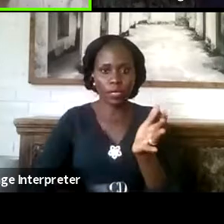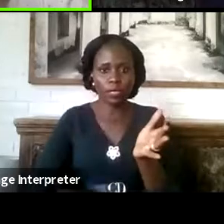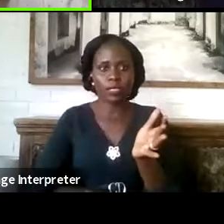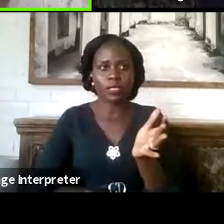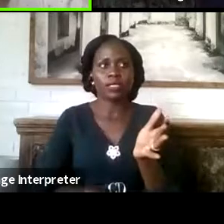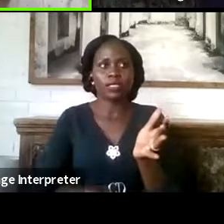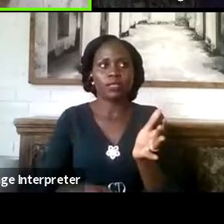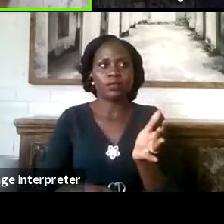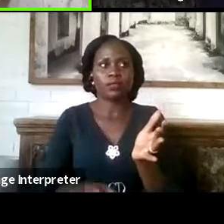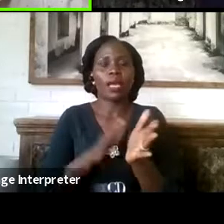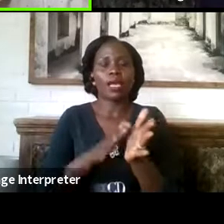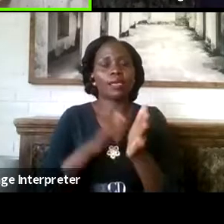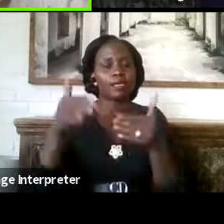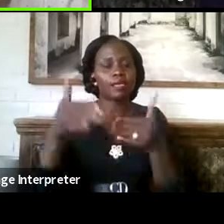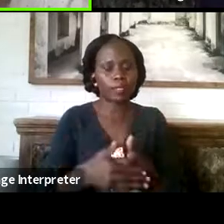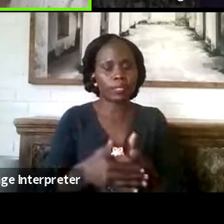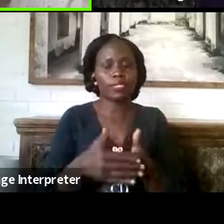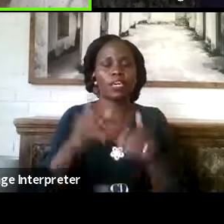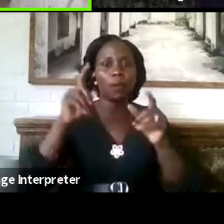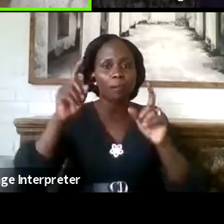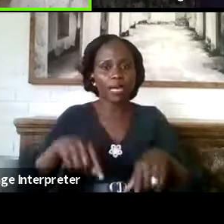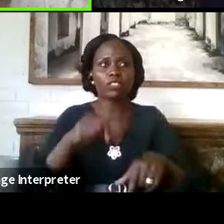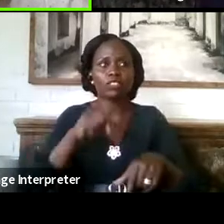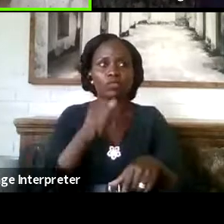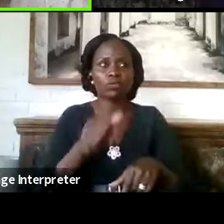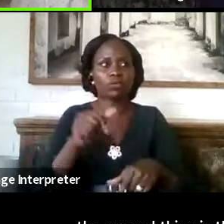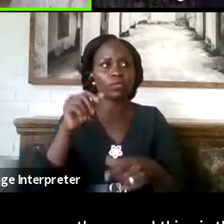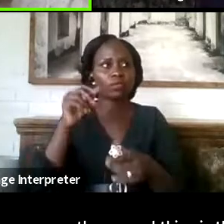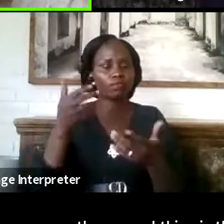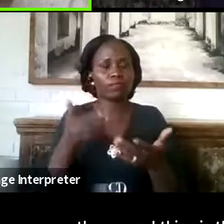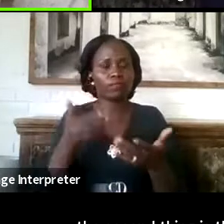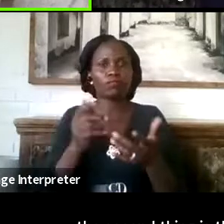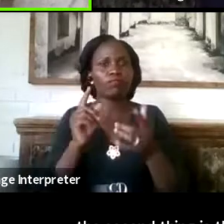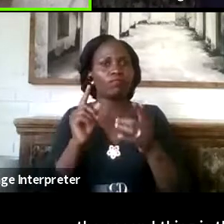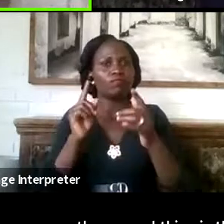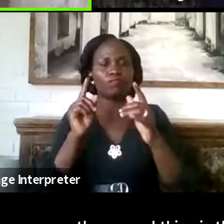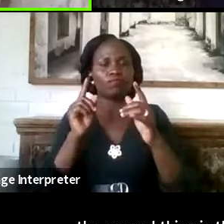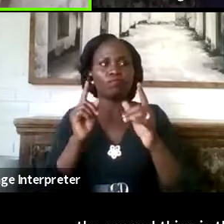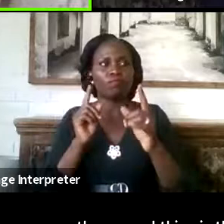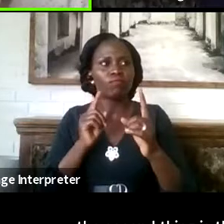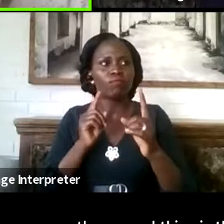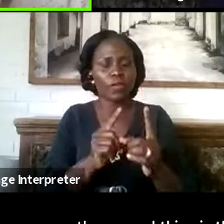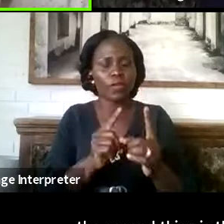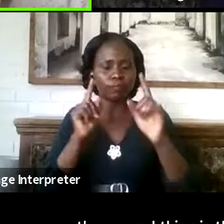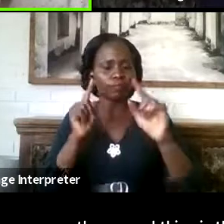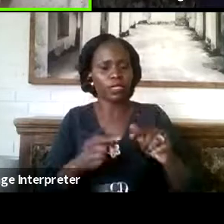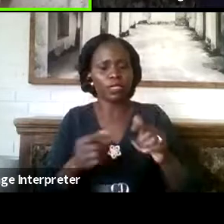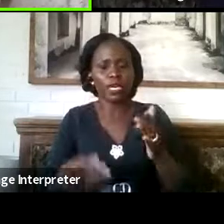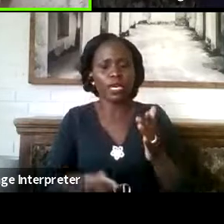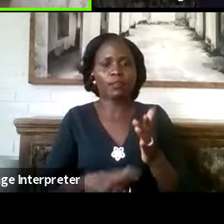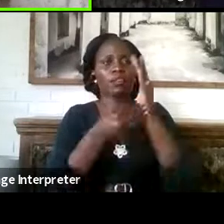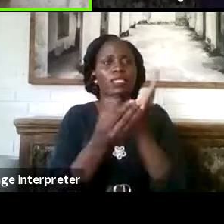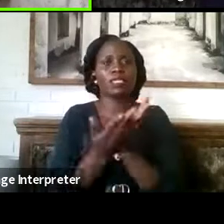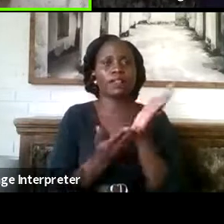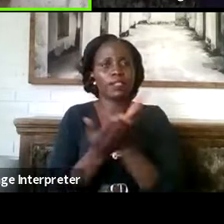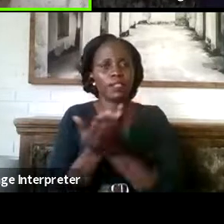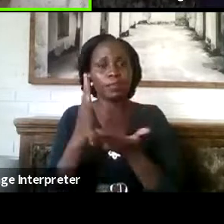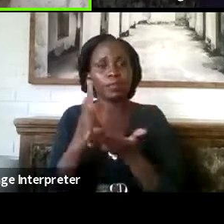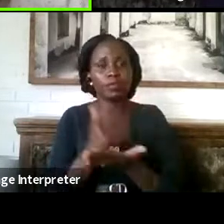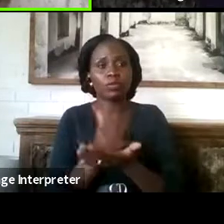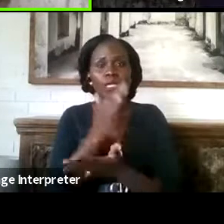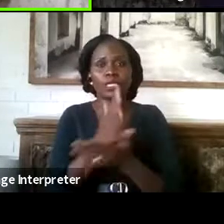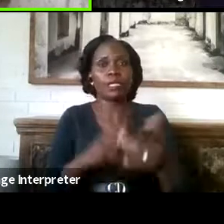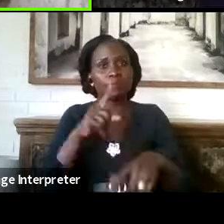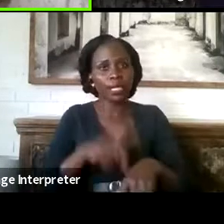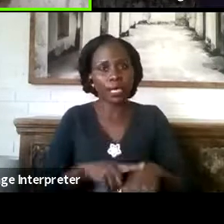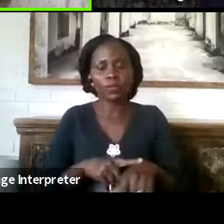accessibility shouldn't be considered an add-on service, because sometimes we think